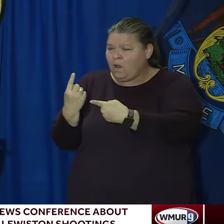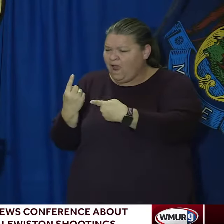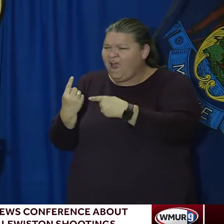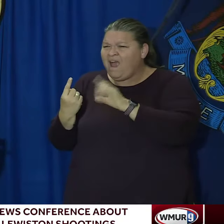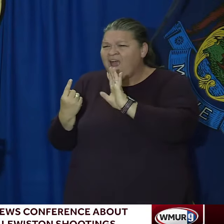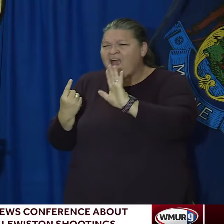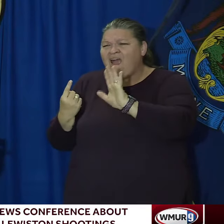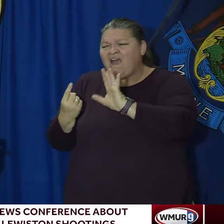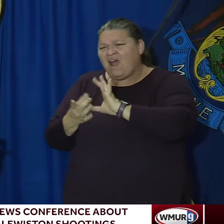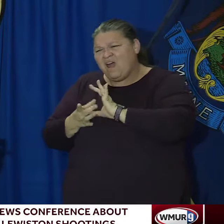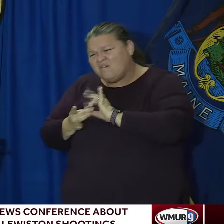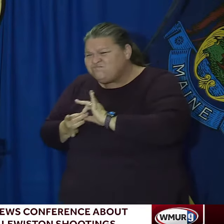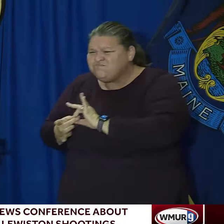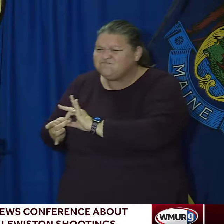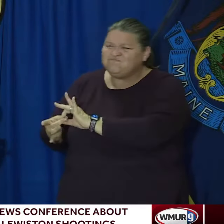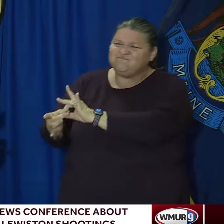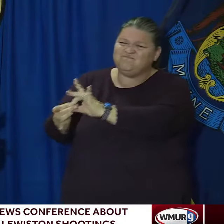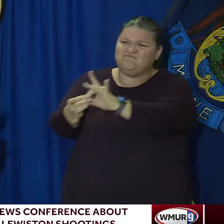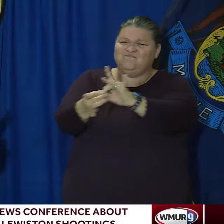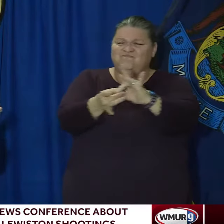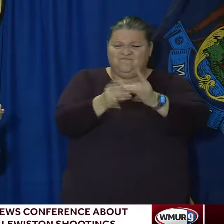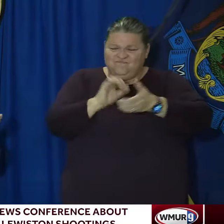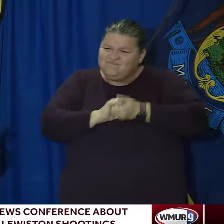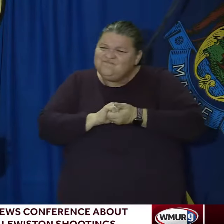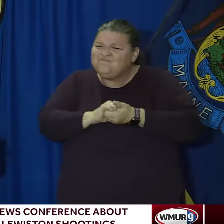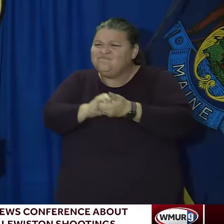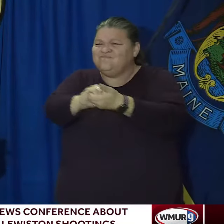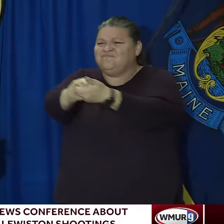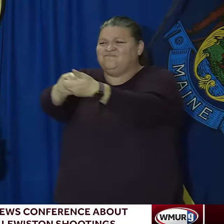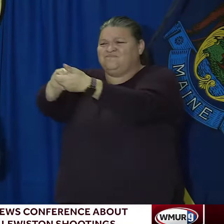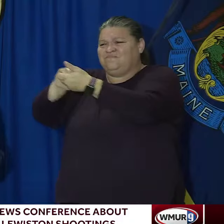other. We're here for you.